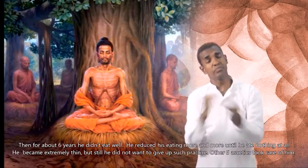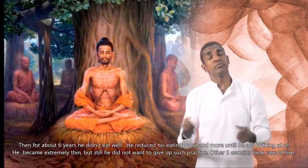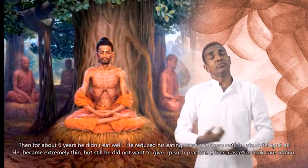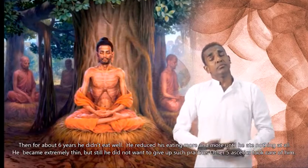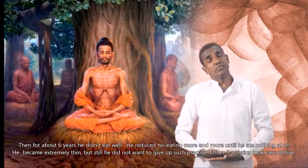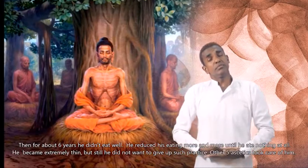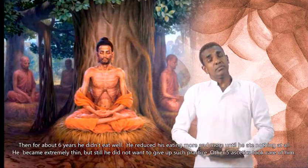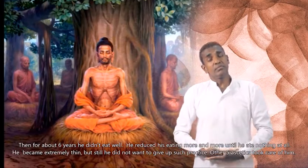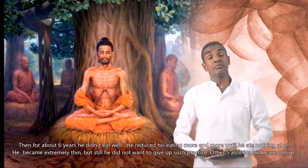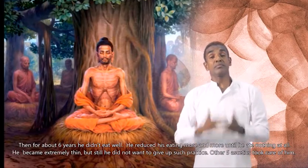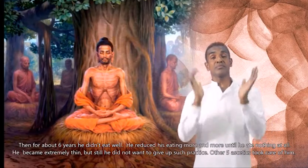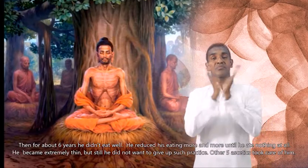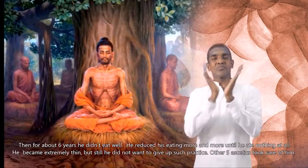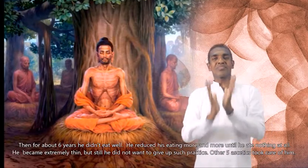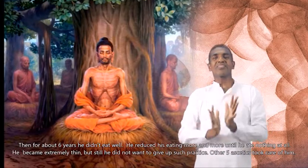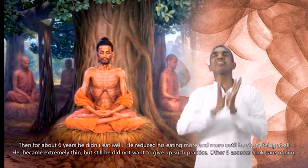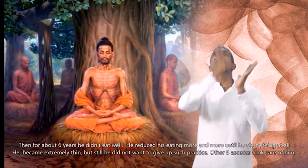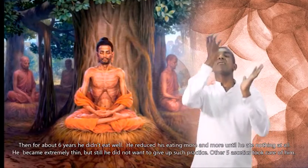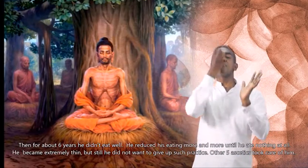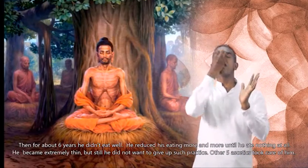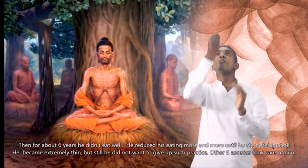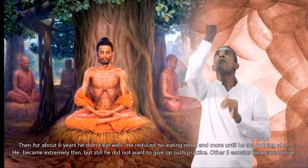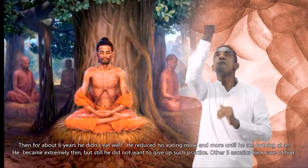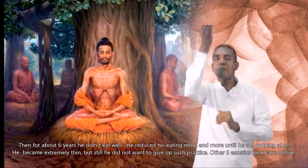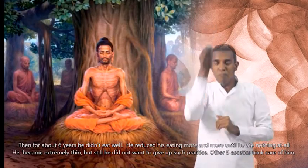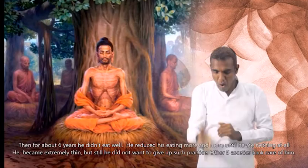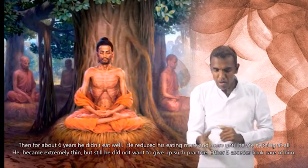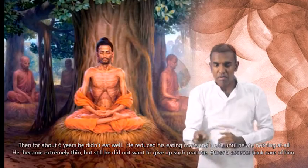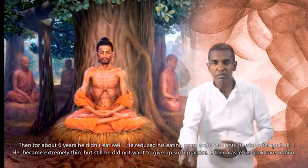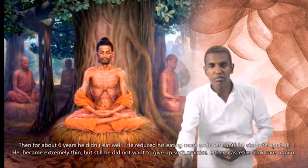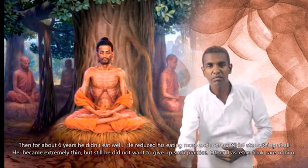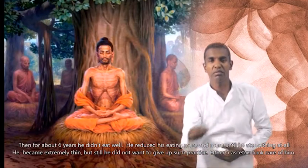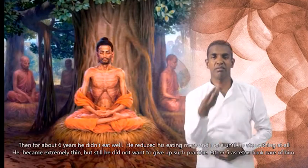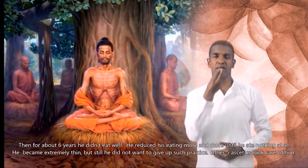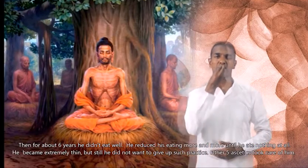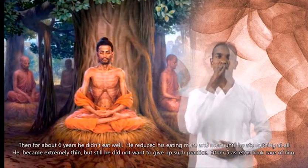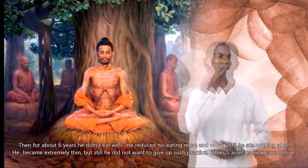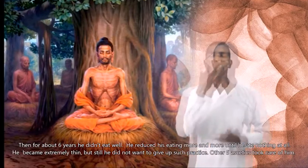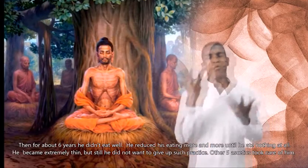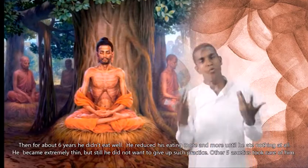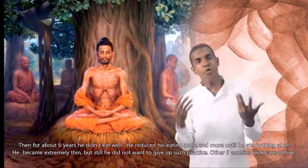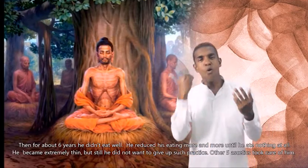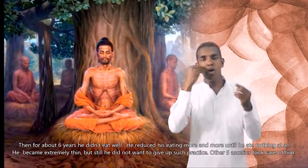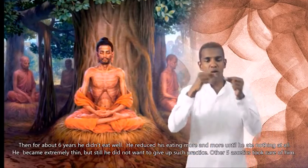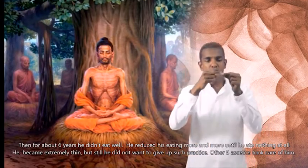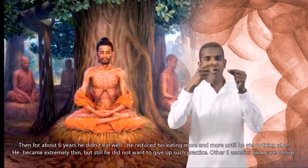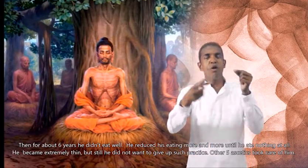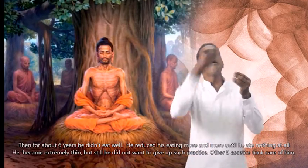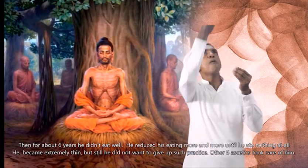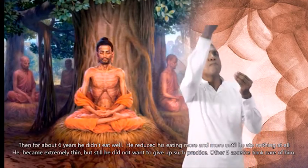he ate nothing at all. He became extremely thin, but still he did not want to give